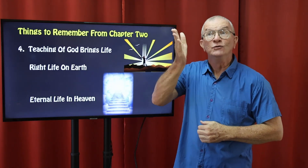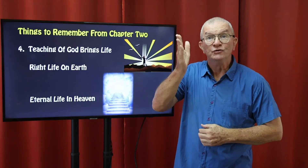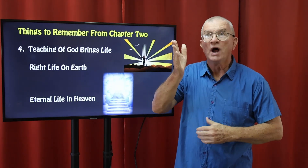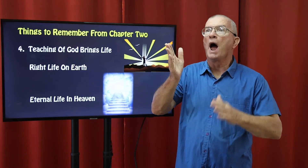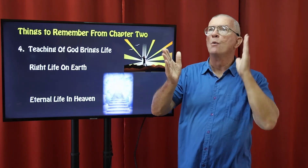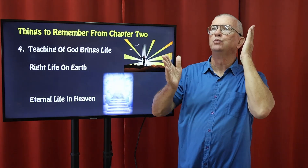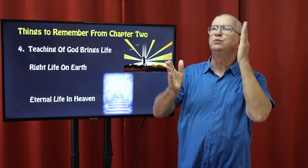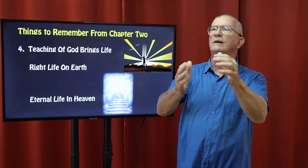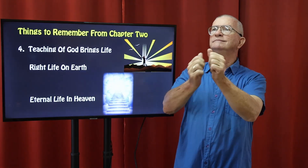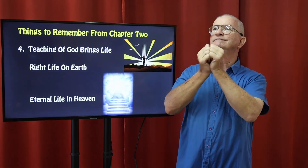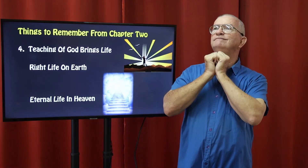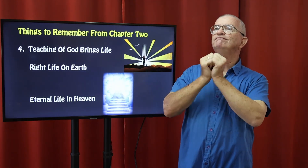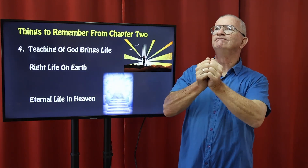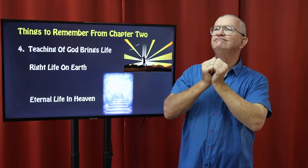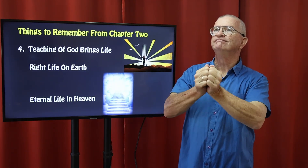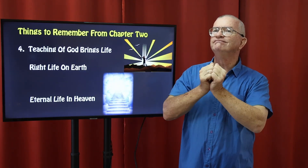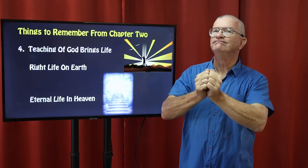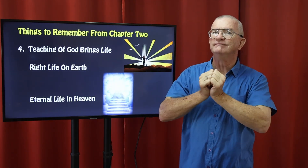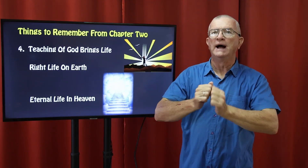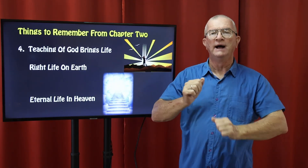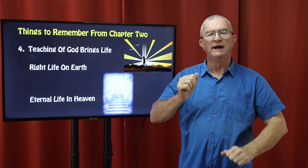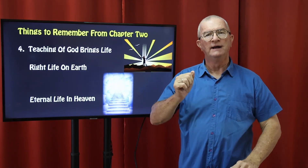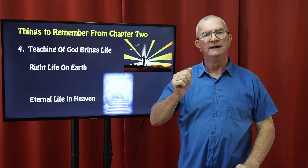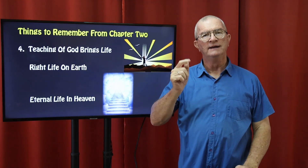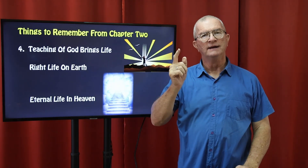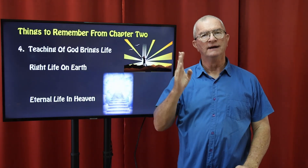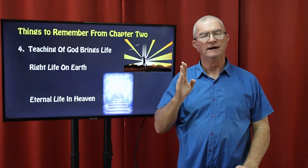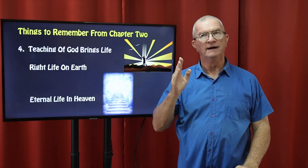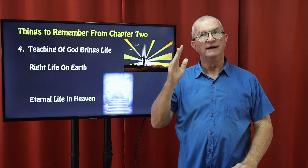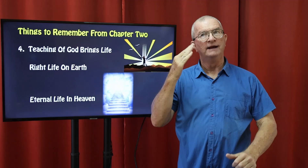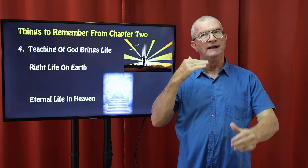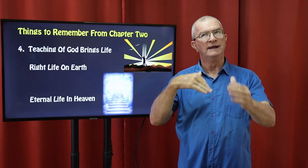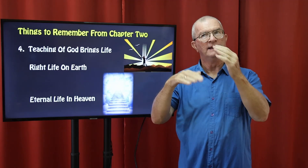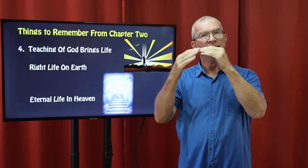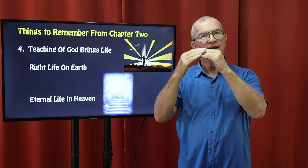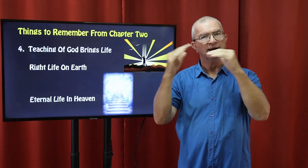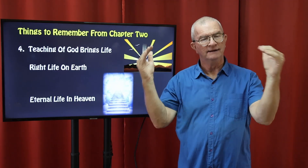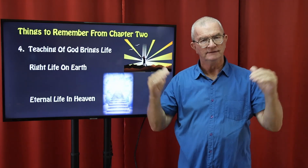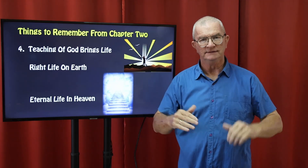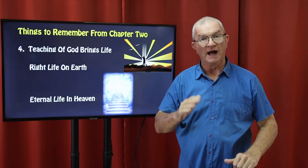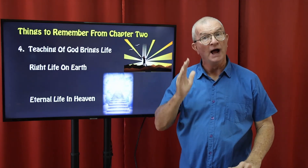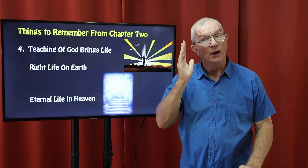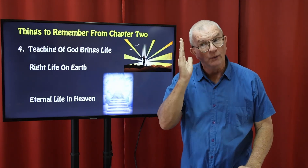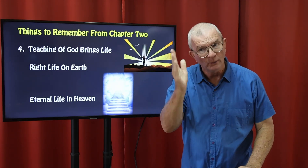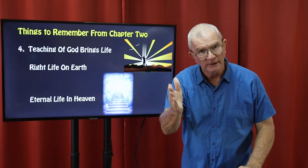that in the future I will be with God in heaven. I will.